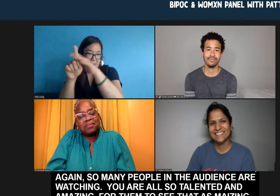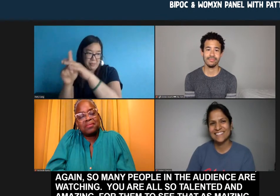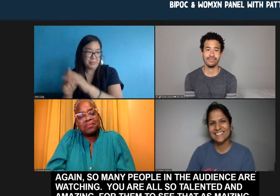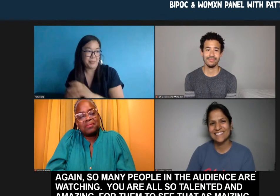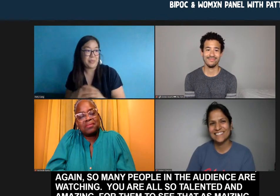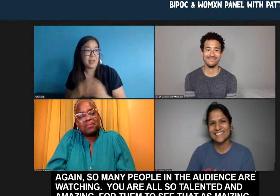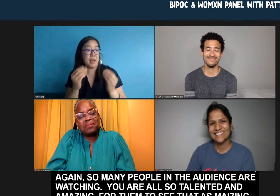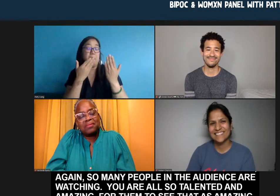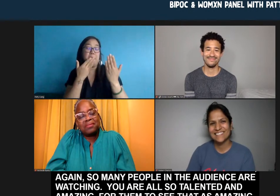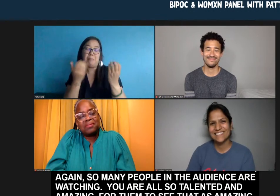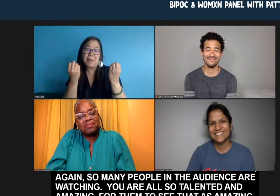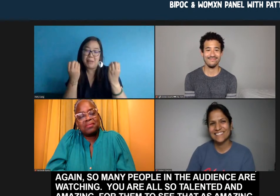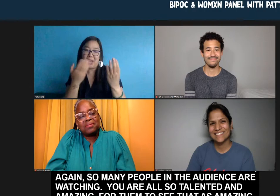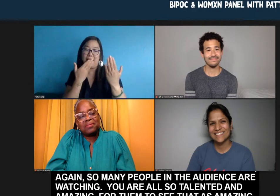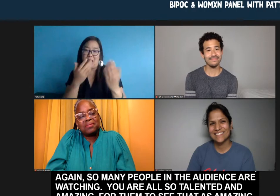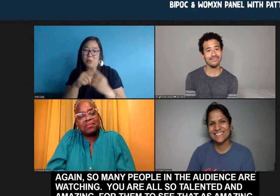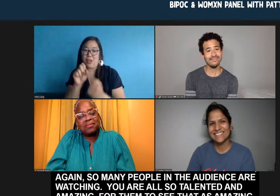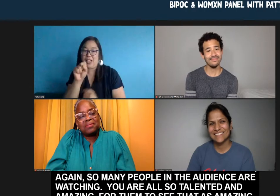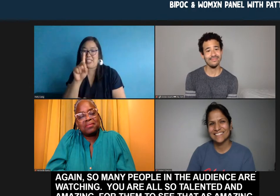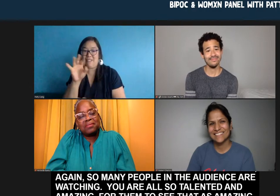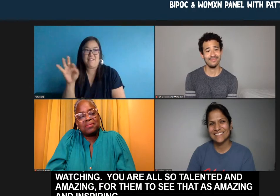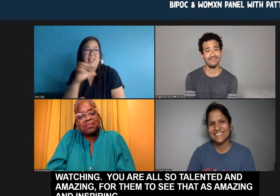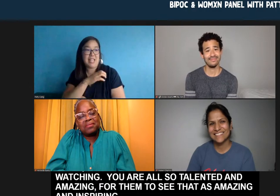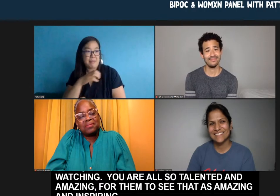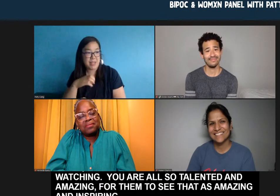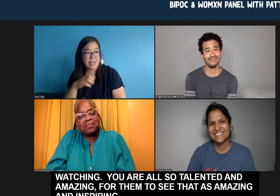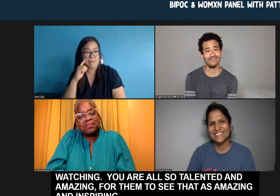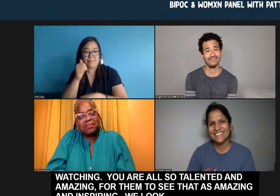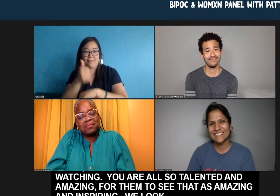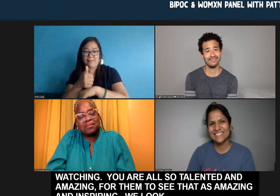future ahead and seeing what comes up. And just many thanks to